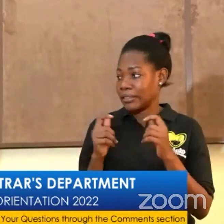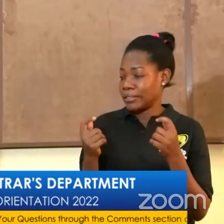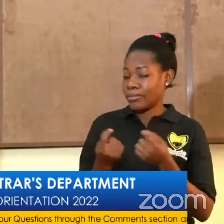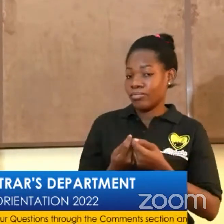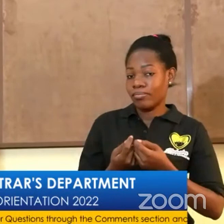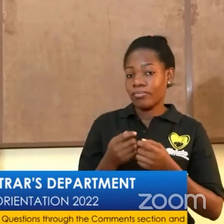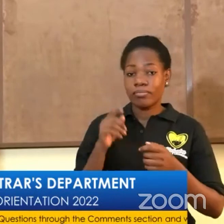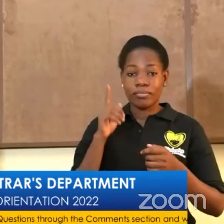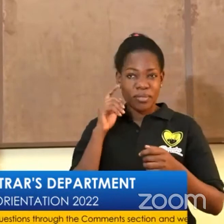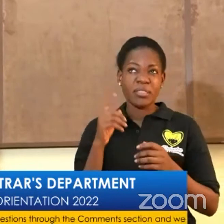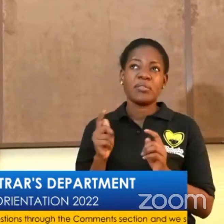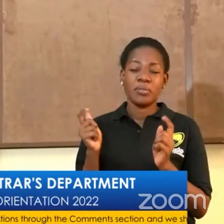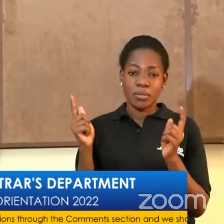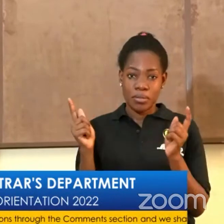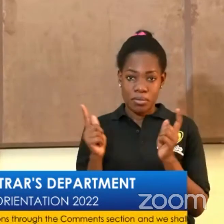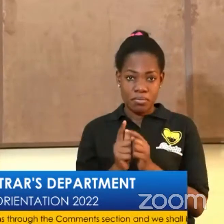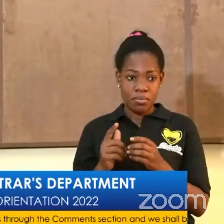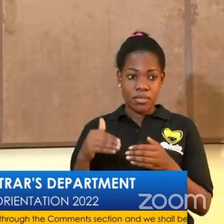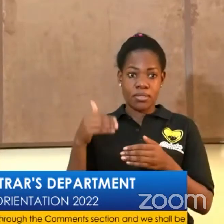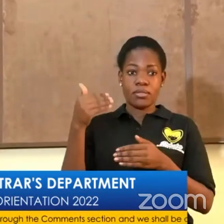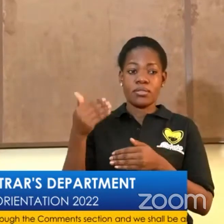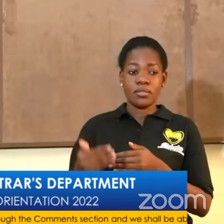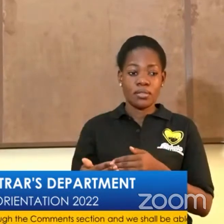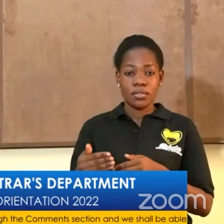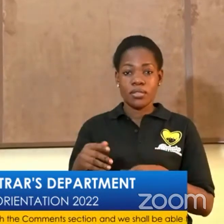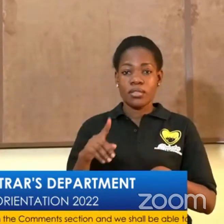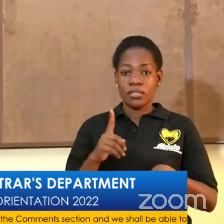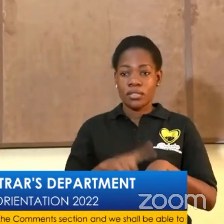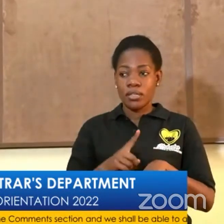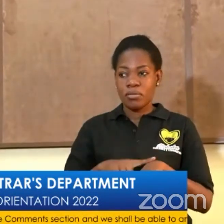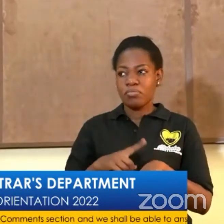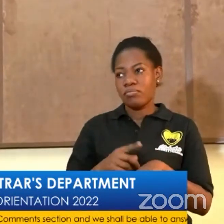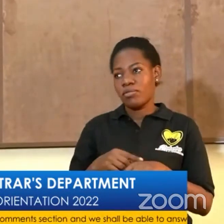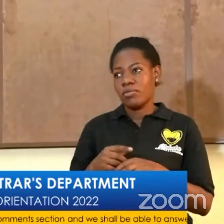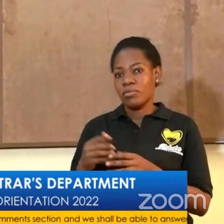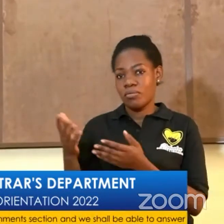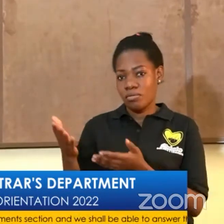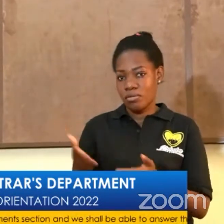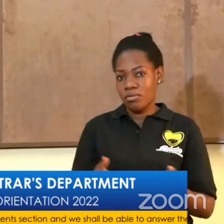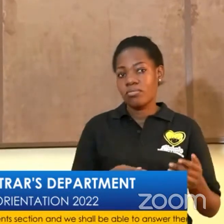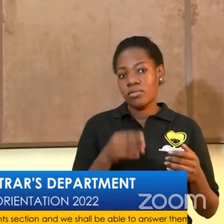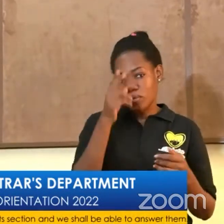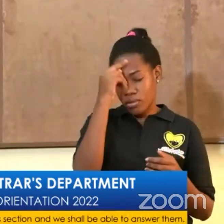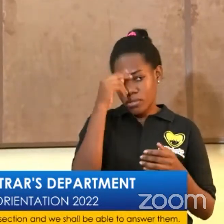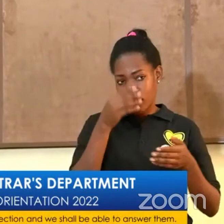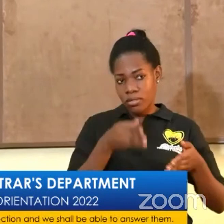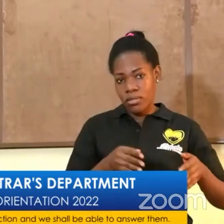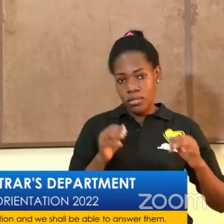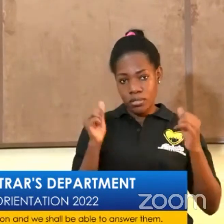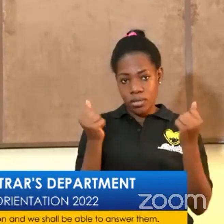we shall meet again when we are welcoming these students to Jambogo University.